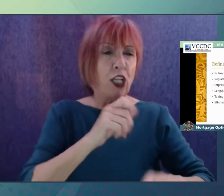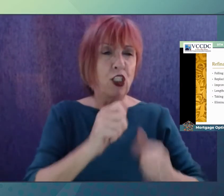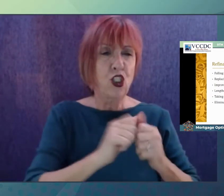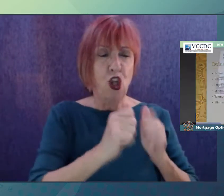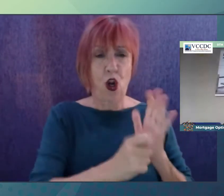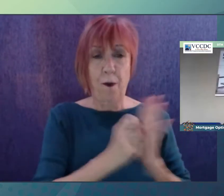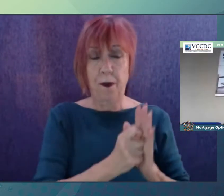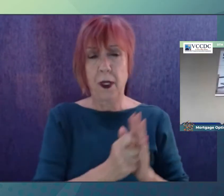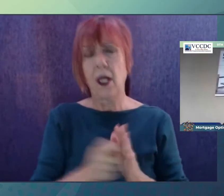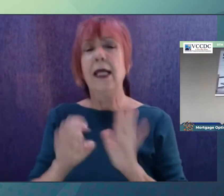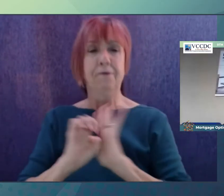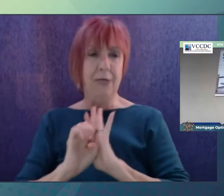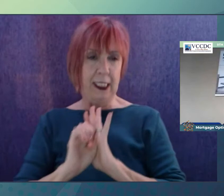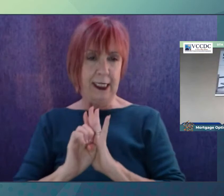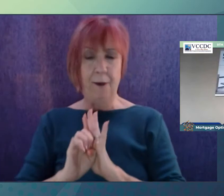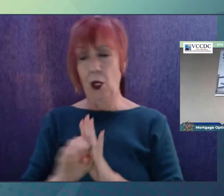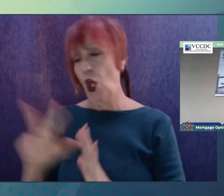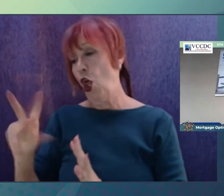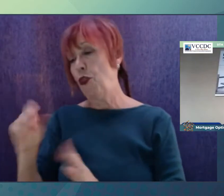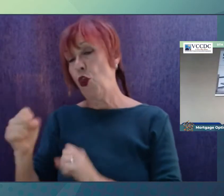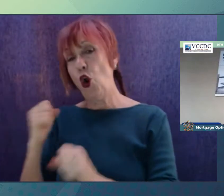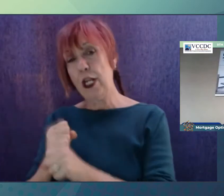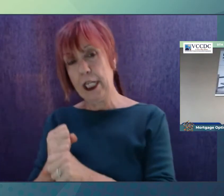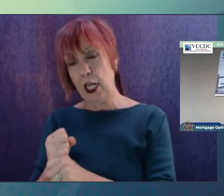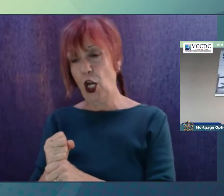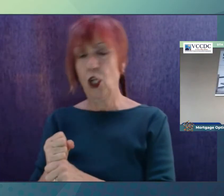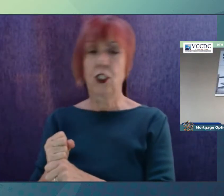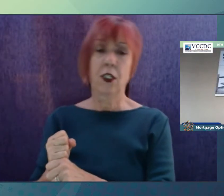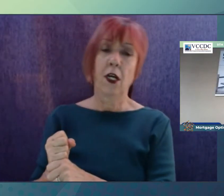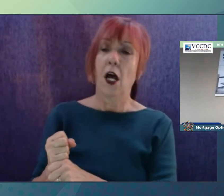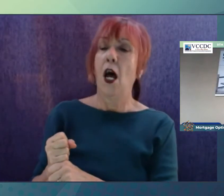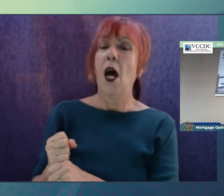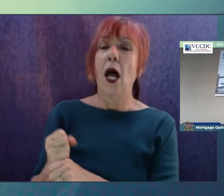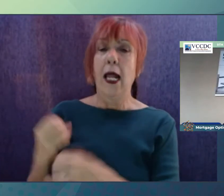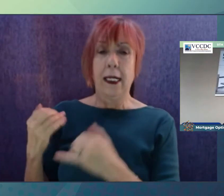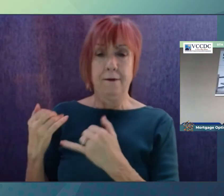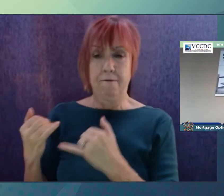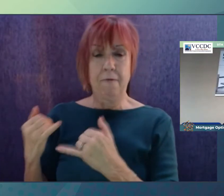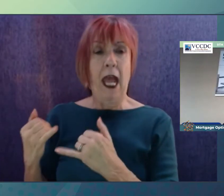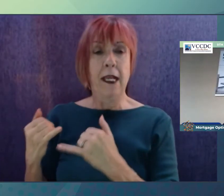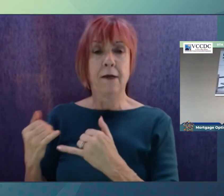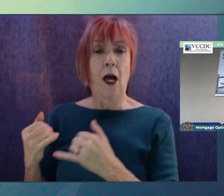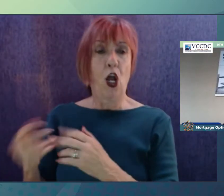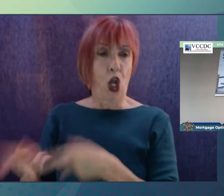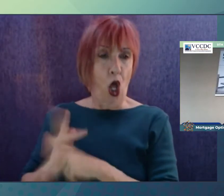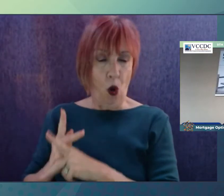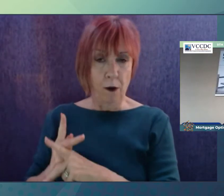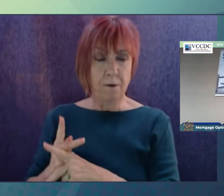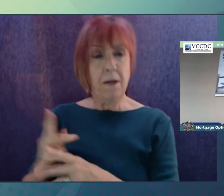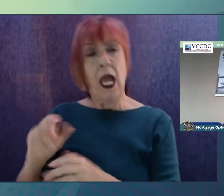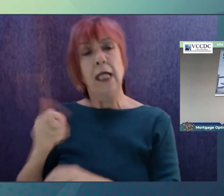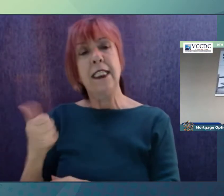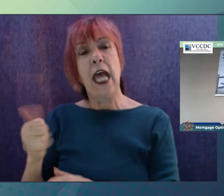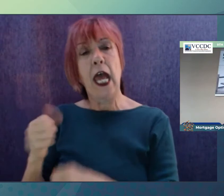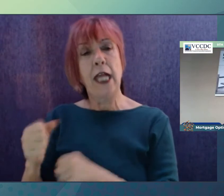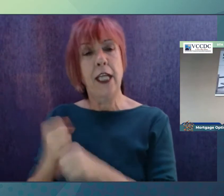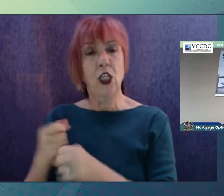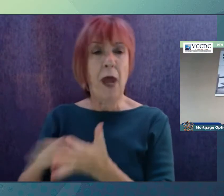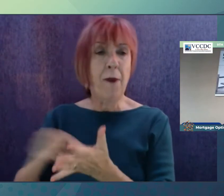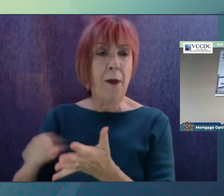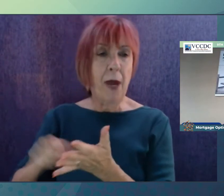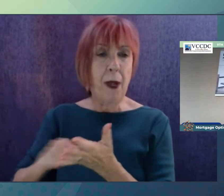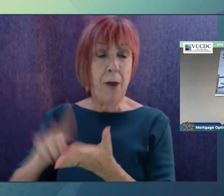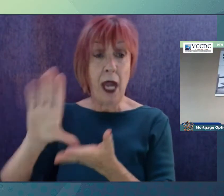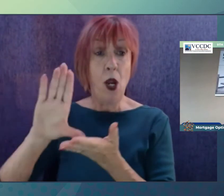for $250,000. 10 years later, the loan balance is down to $200,000. By taking out a new 30-year loan for the